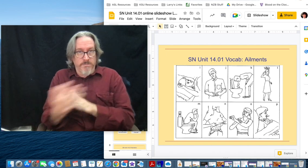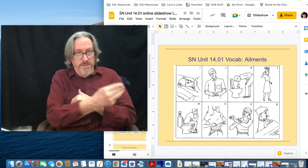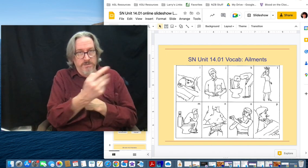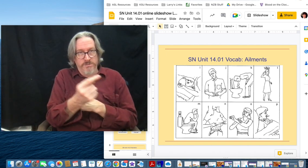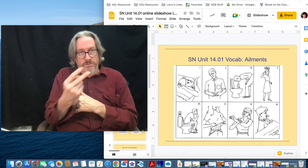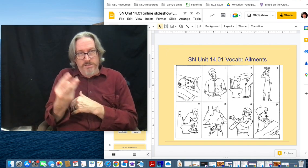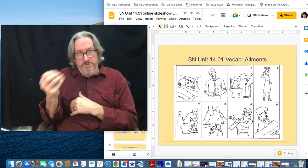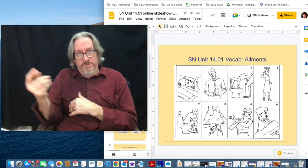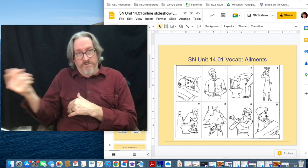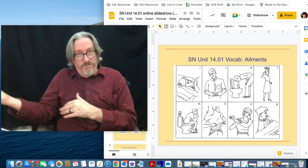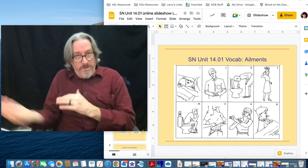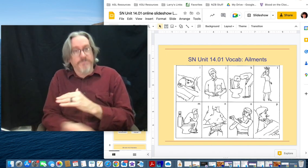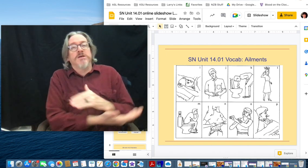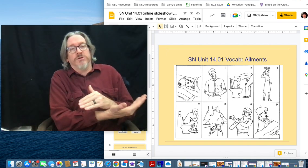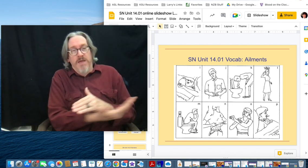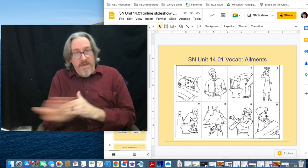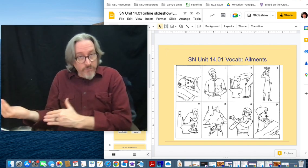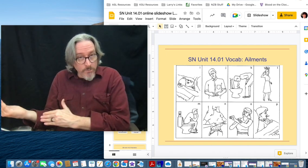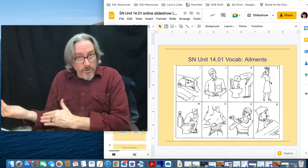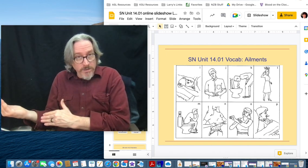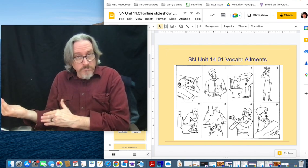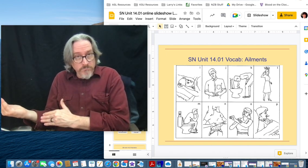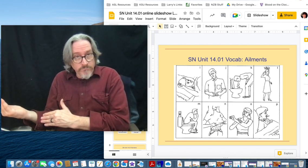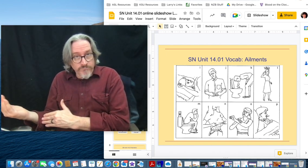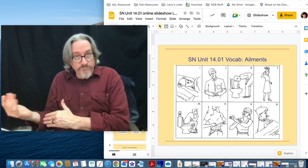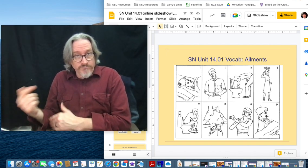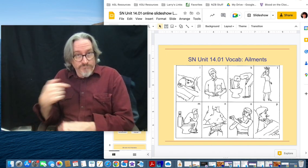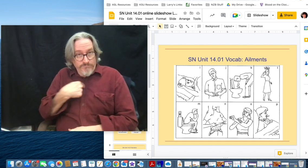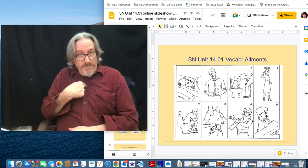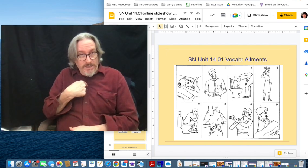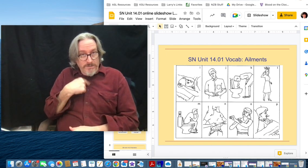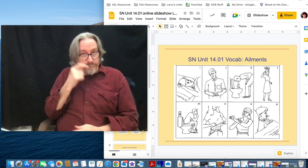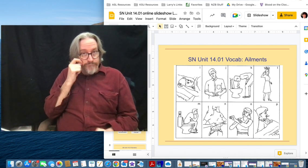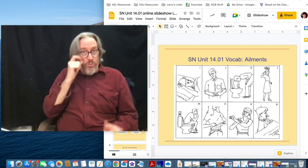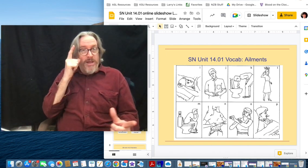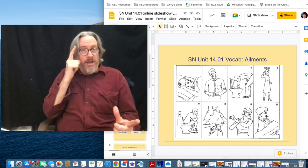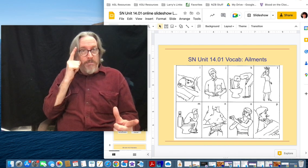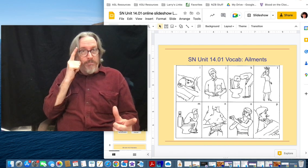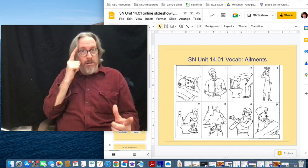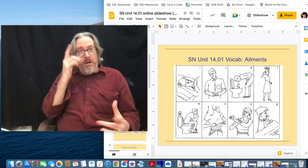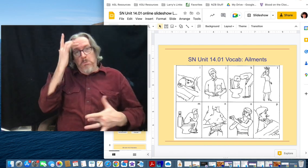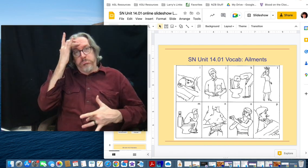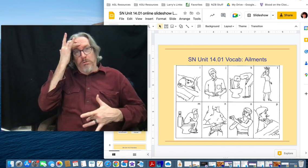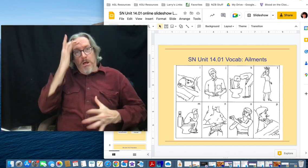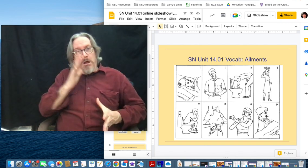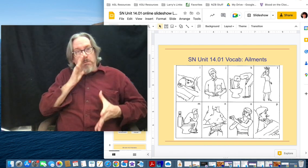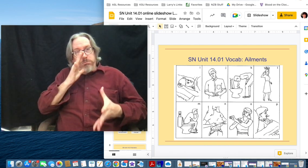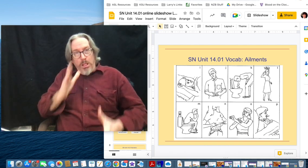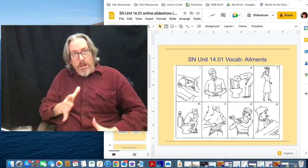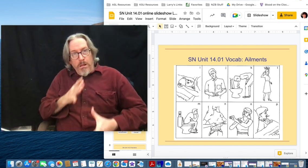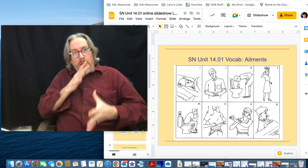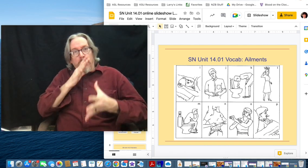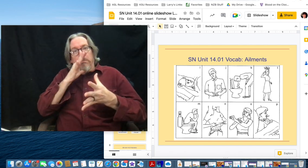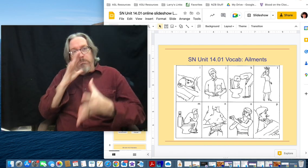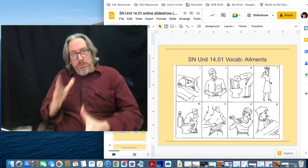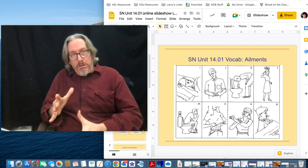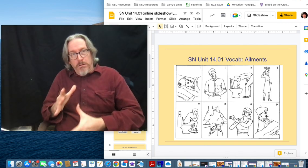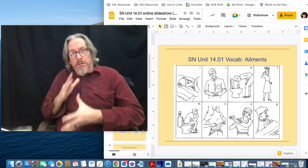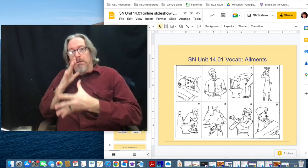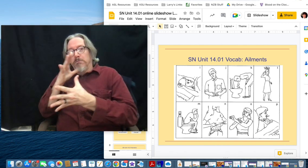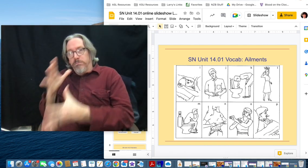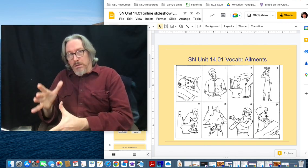Saturday, right? So every morning, me wake up, blah, blah,